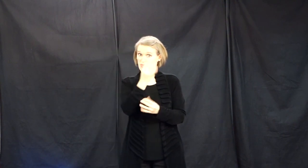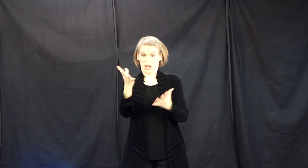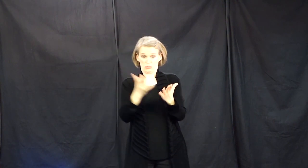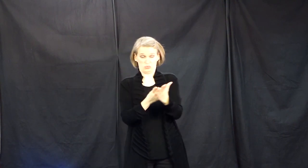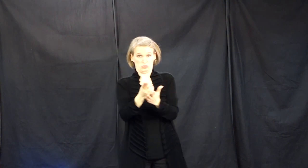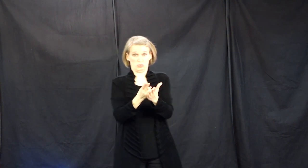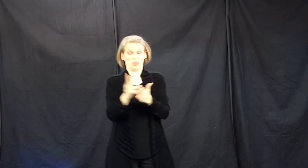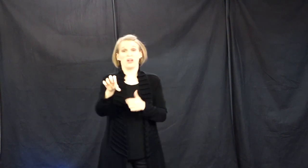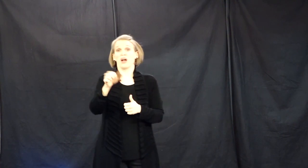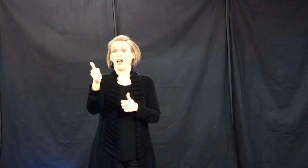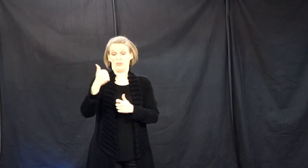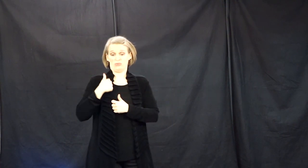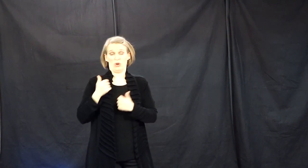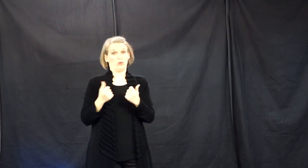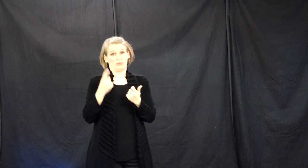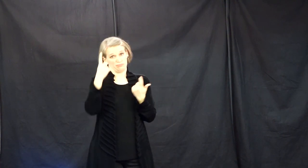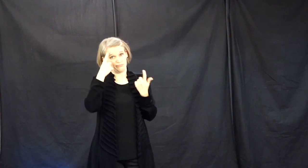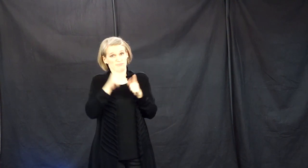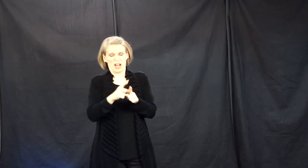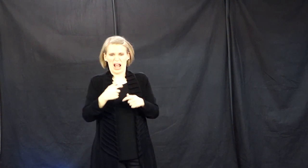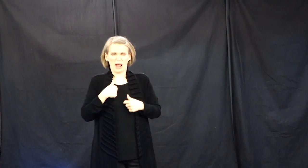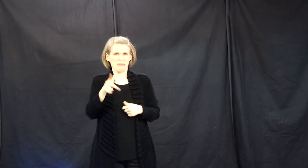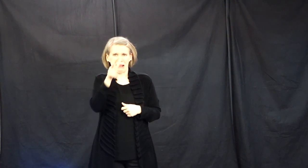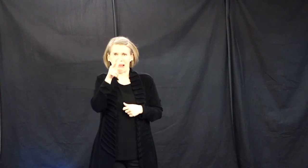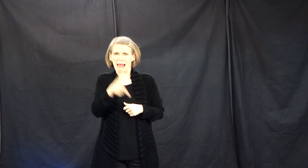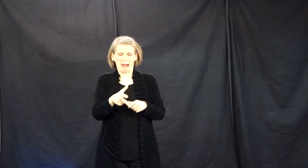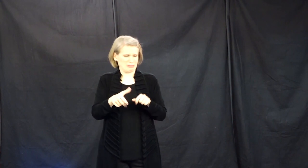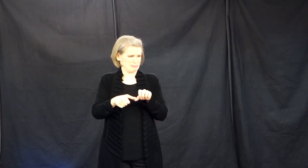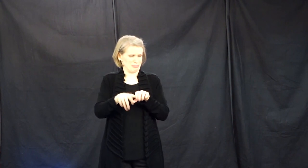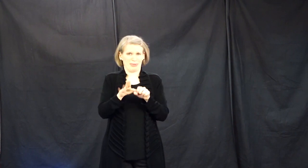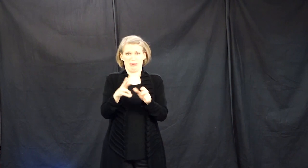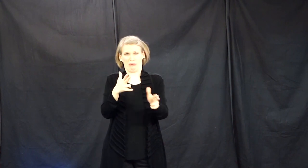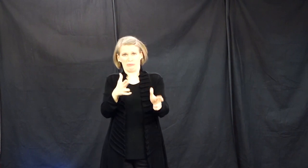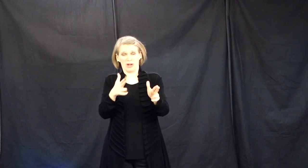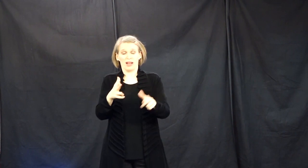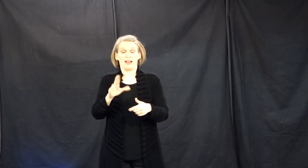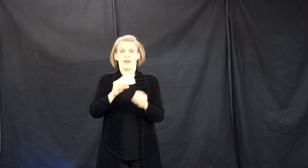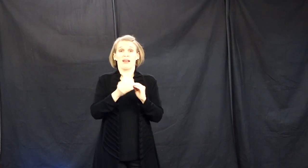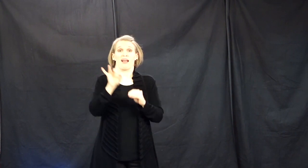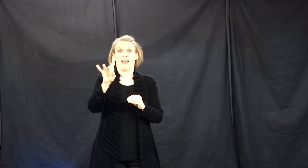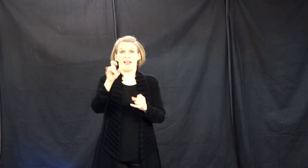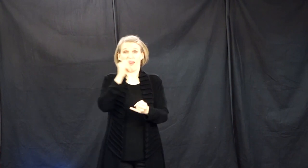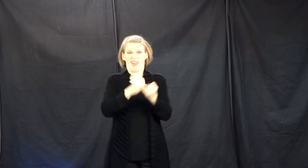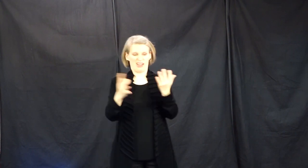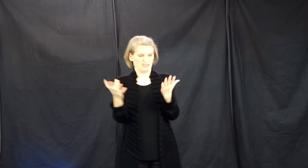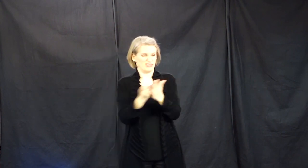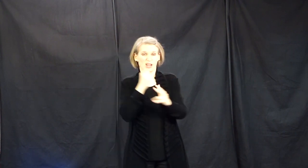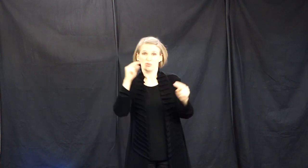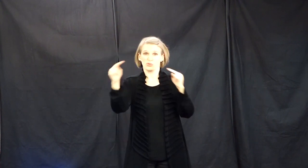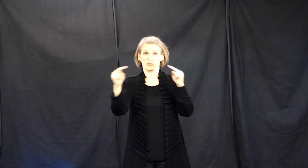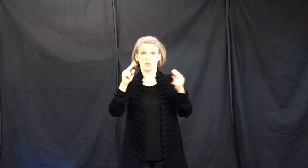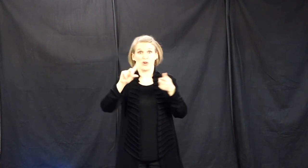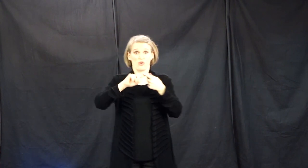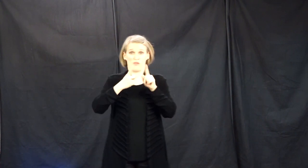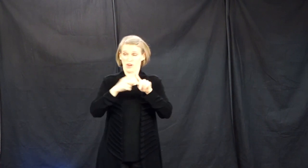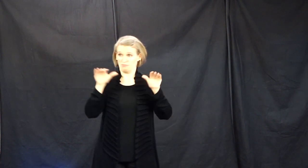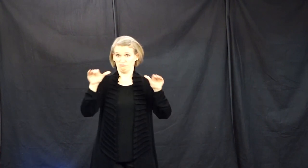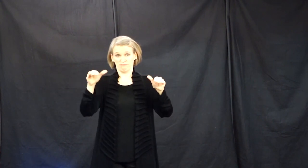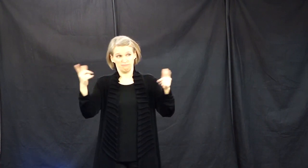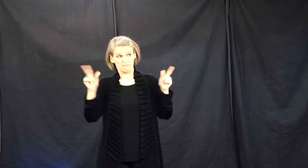fellow soldiers will tell you I'm a terrible shot. Number 8, Your last chance to negotiate. Send in your second, see if they